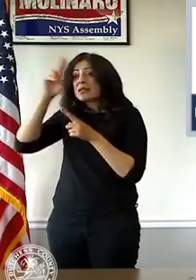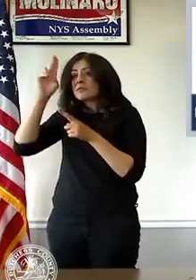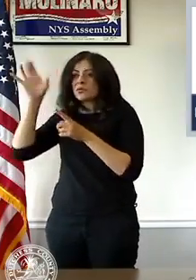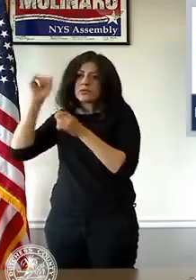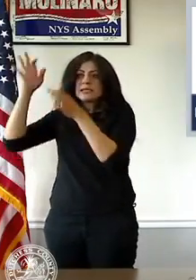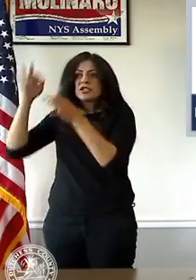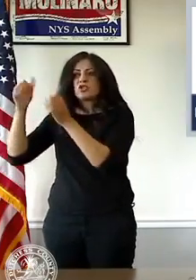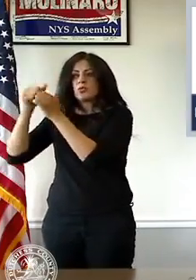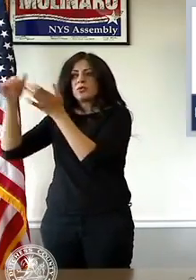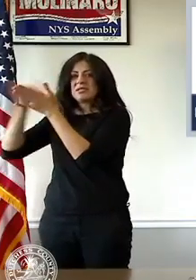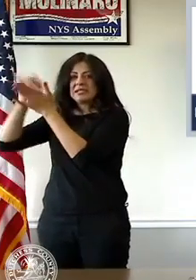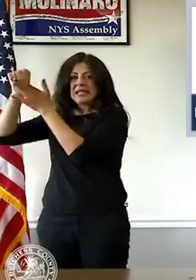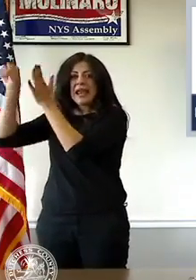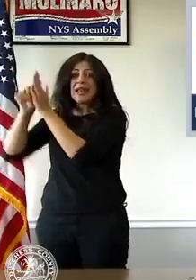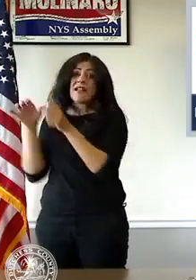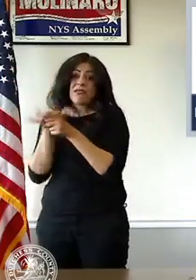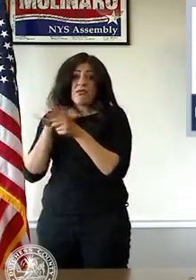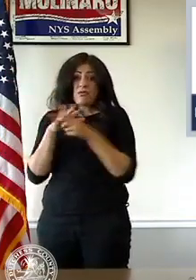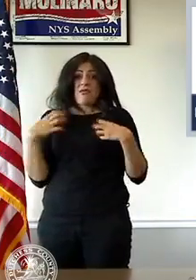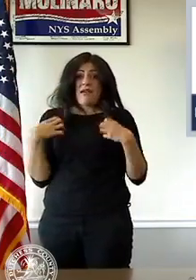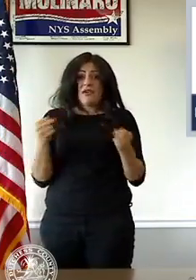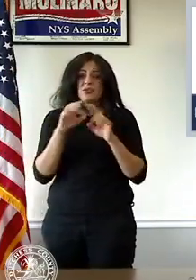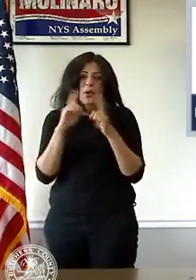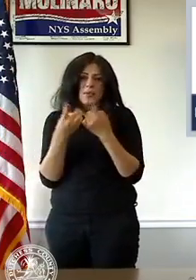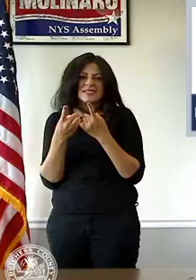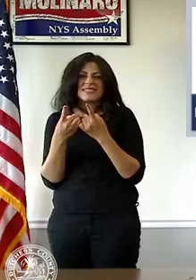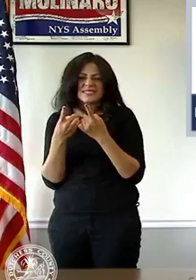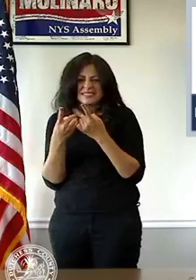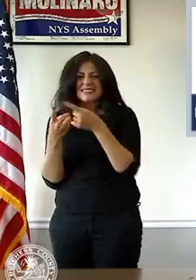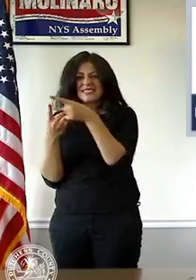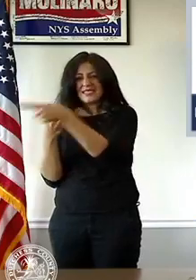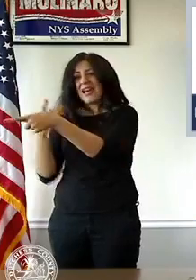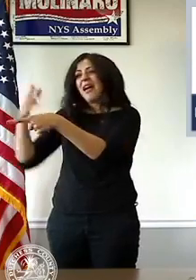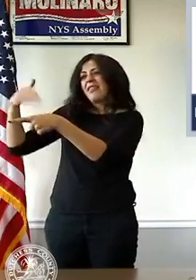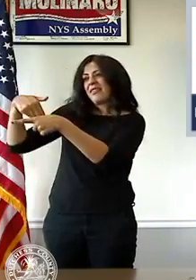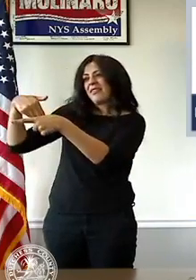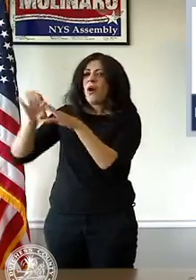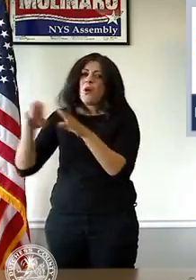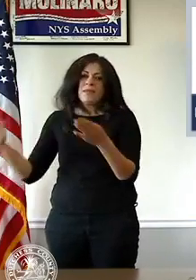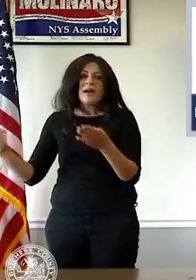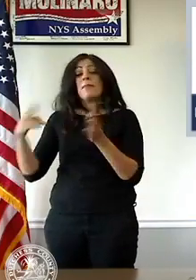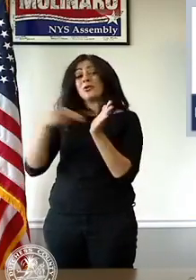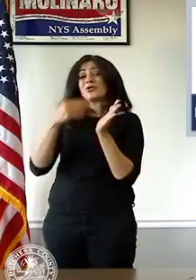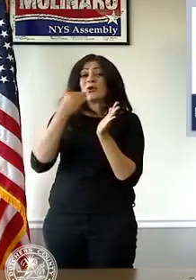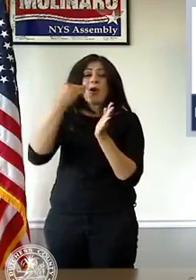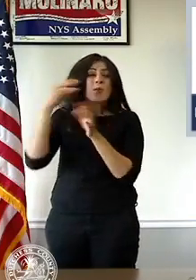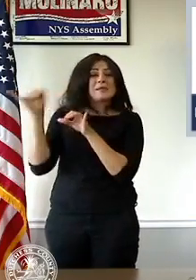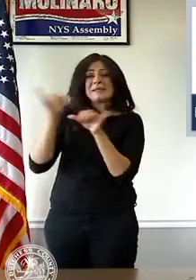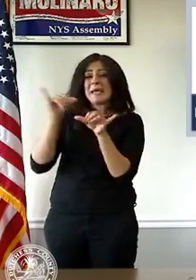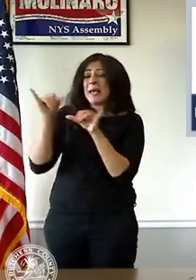with the state and local health departments. That has not yet been something they're willing to open up. Nursing homes, the same,